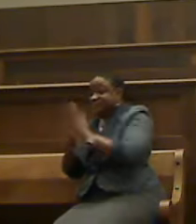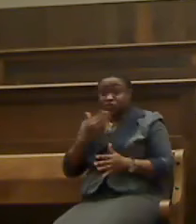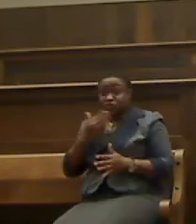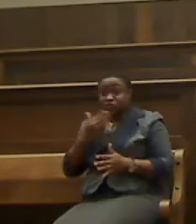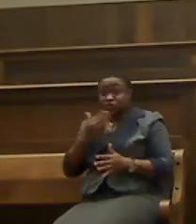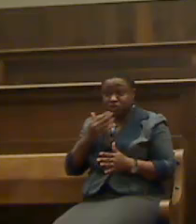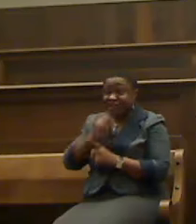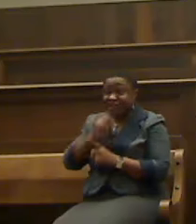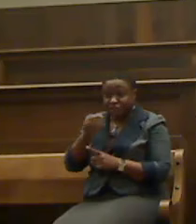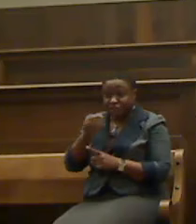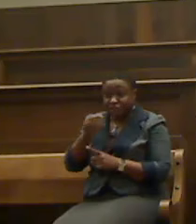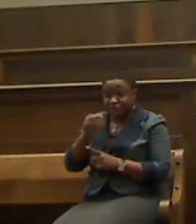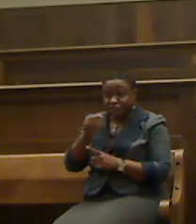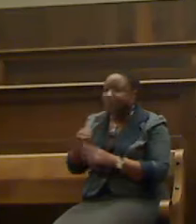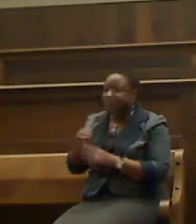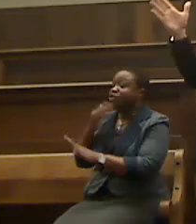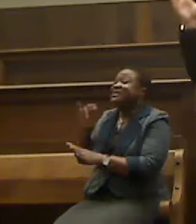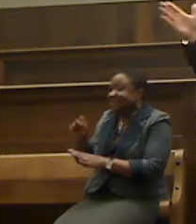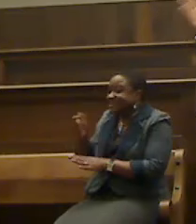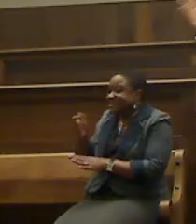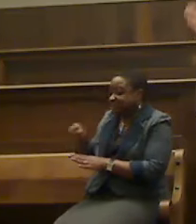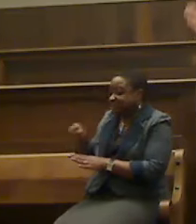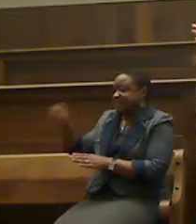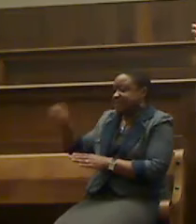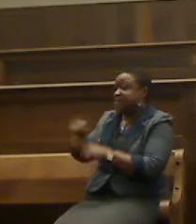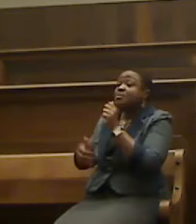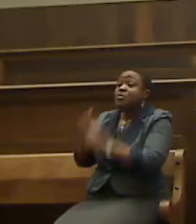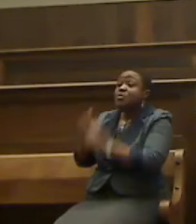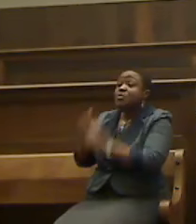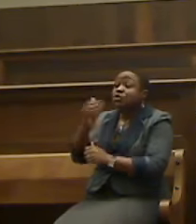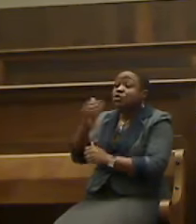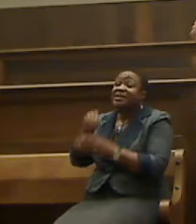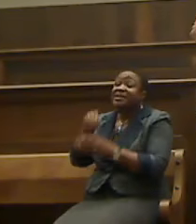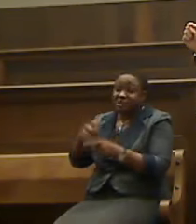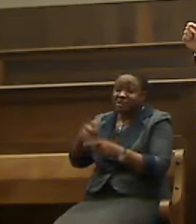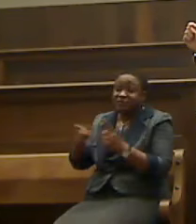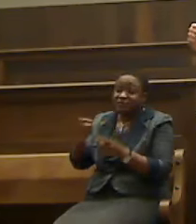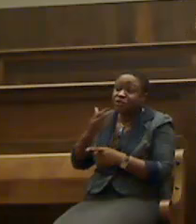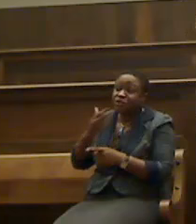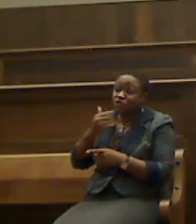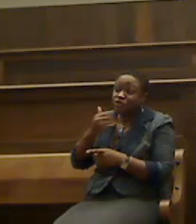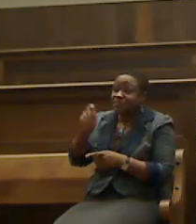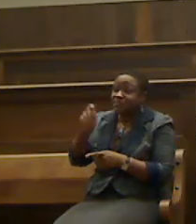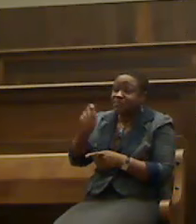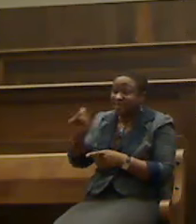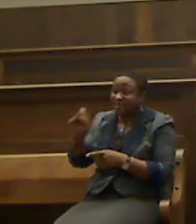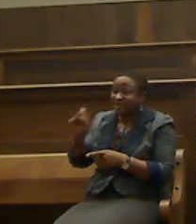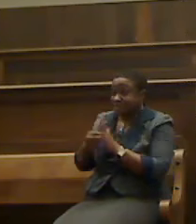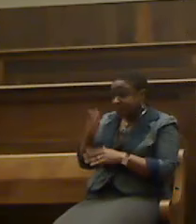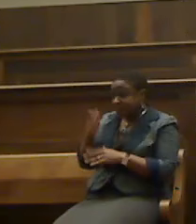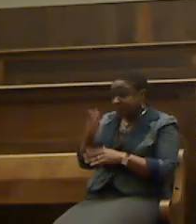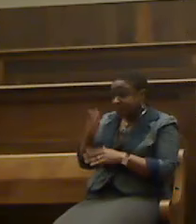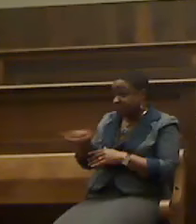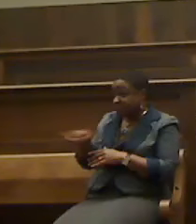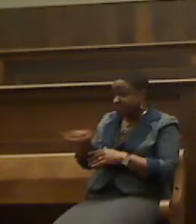Sugar is GM because the majority of sugar in the US is from sugar beets. So if you buy sugar, and it